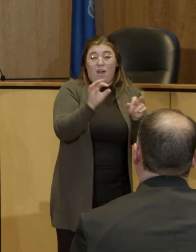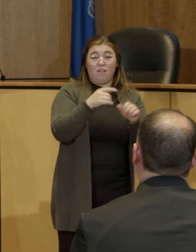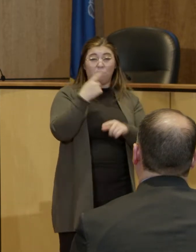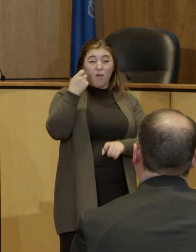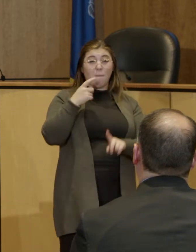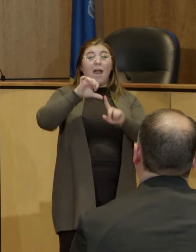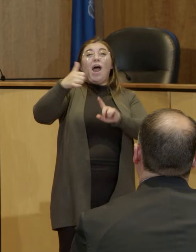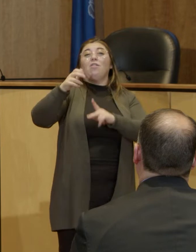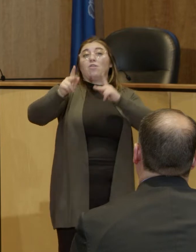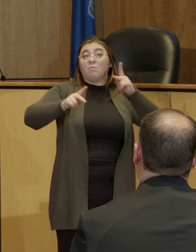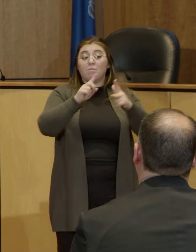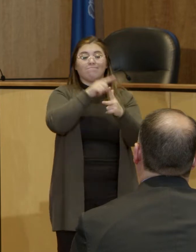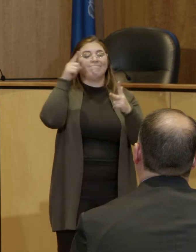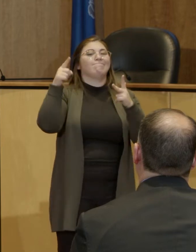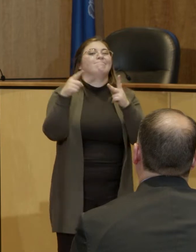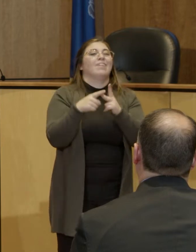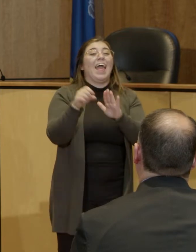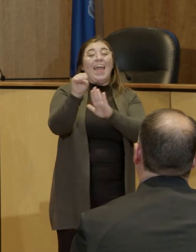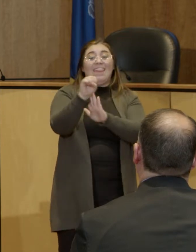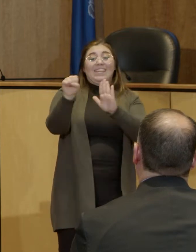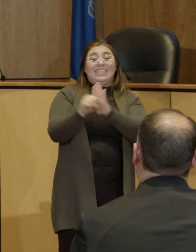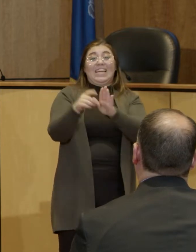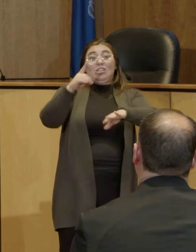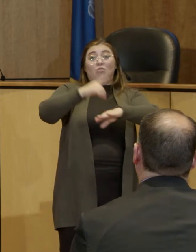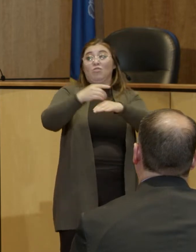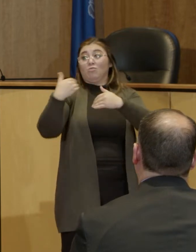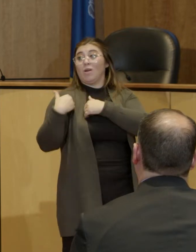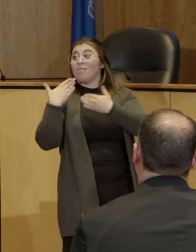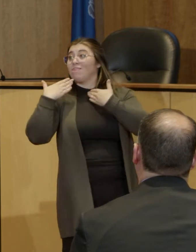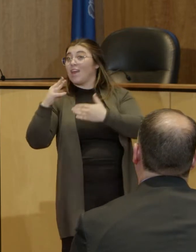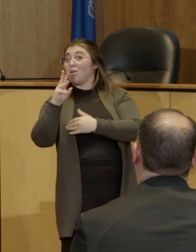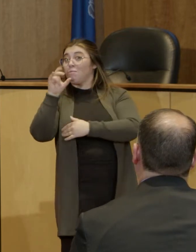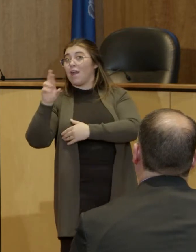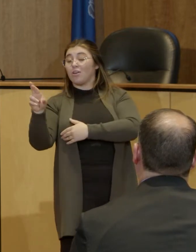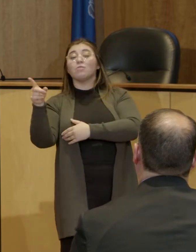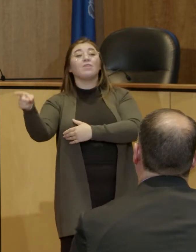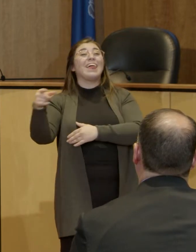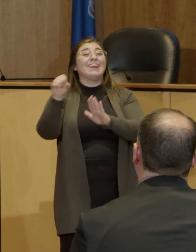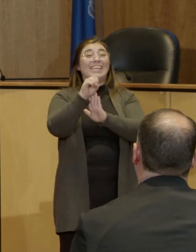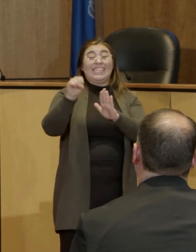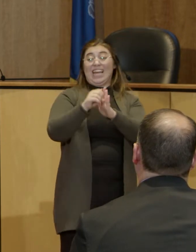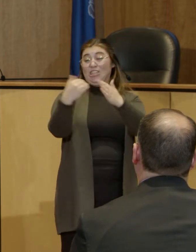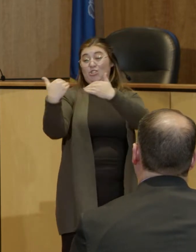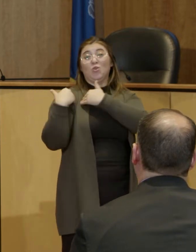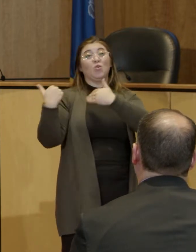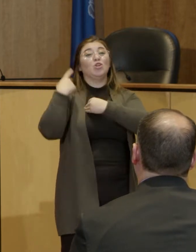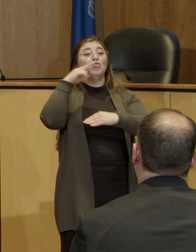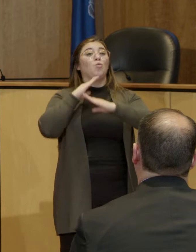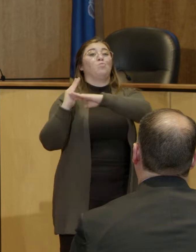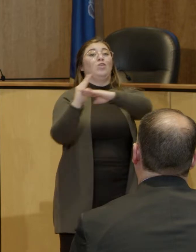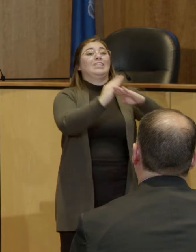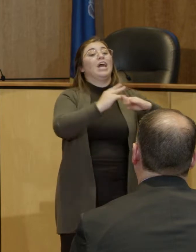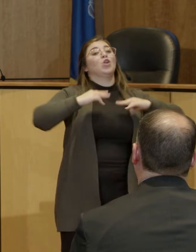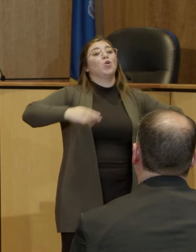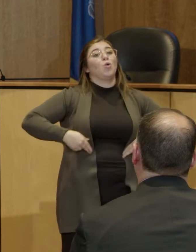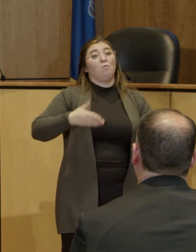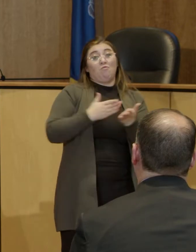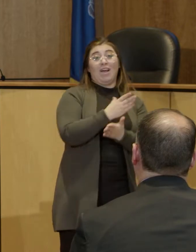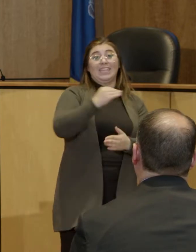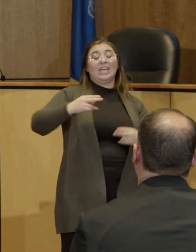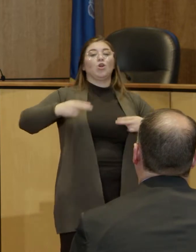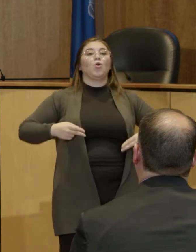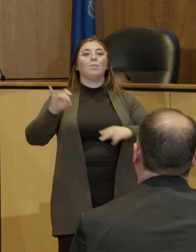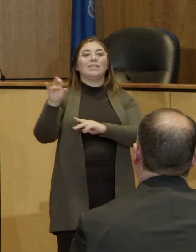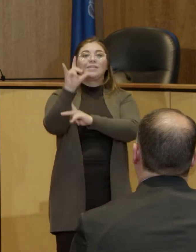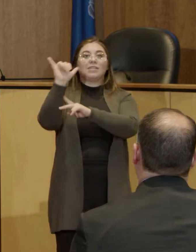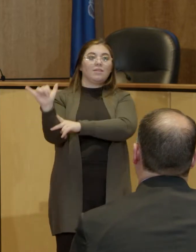by others, and the state's duty, so thank you, Mayor, the state's duty to protect human rights and human